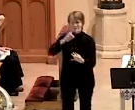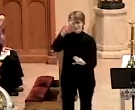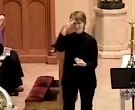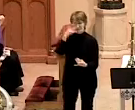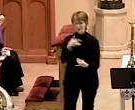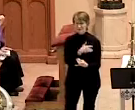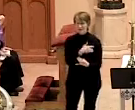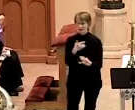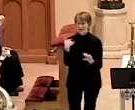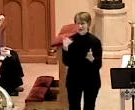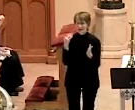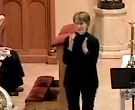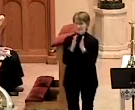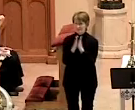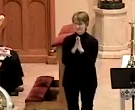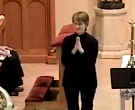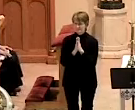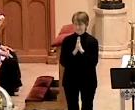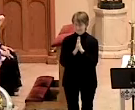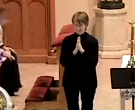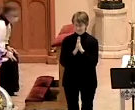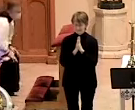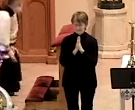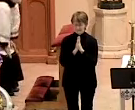of the Holy Spirit. Amen.